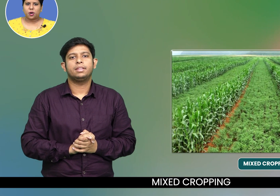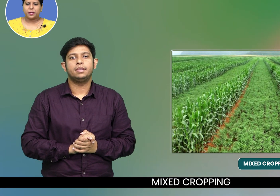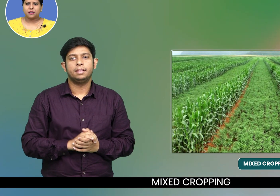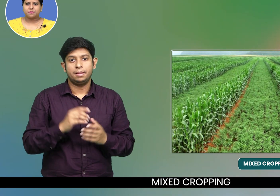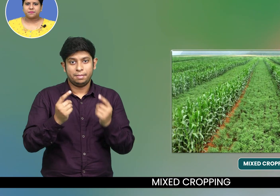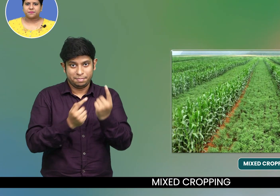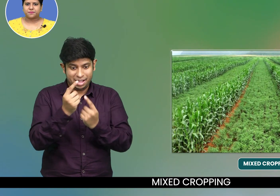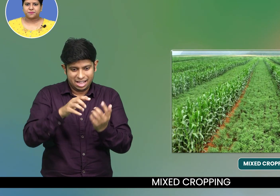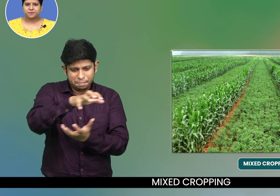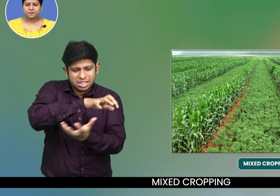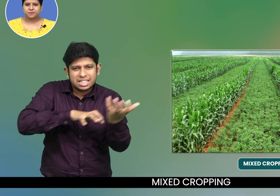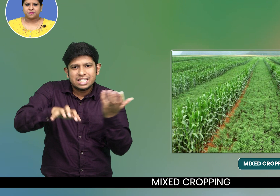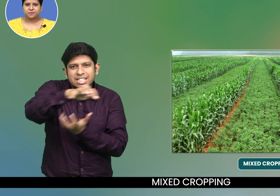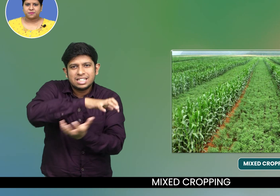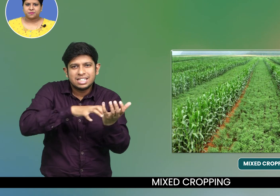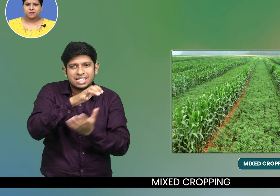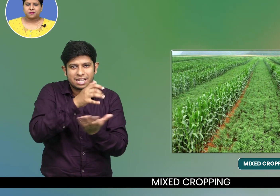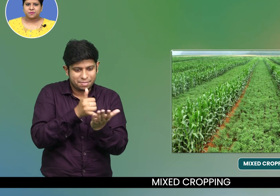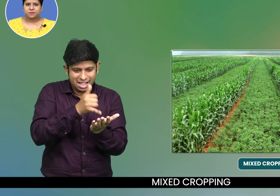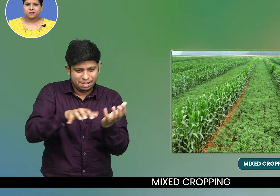Mixed cropping.